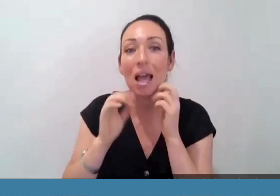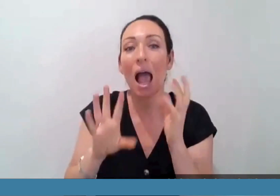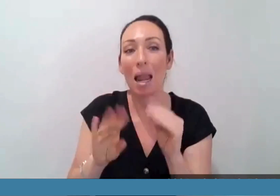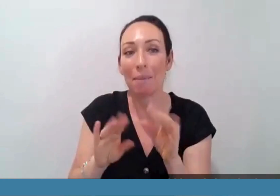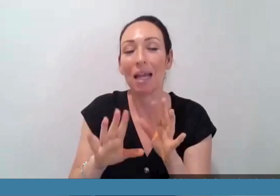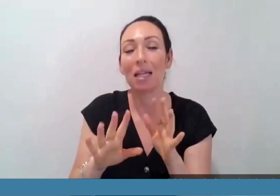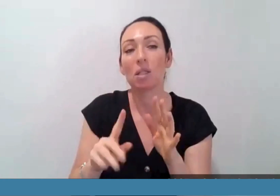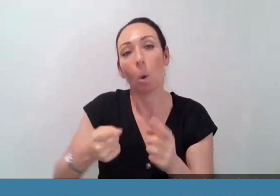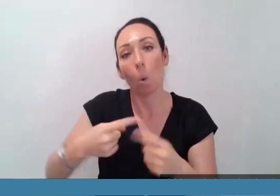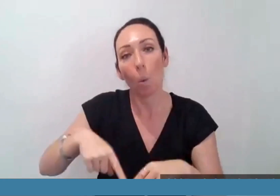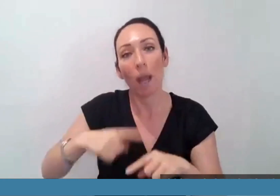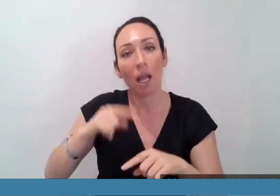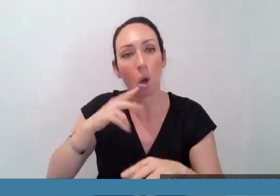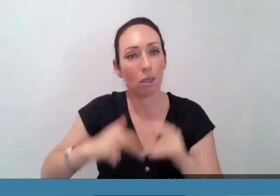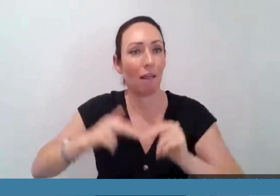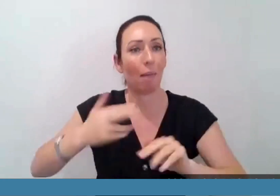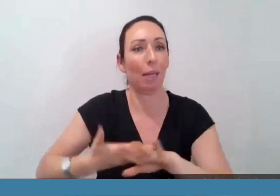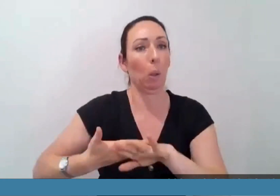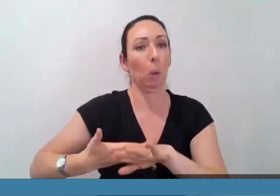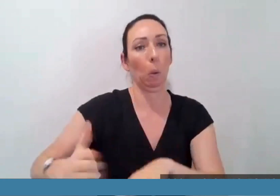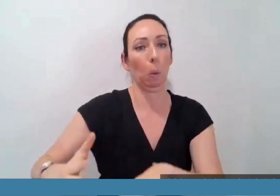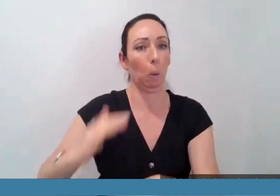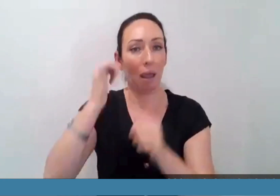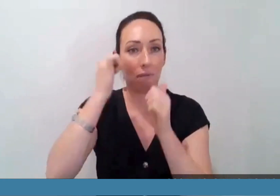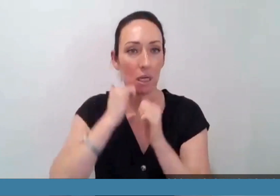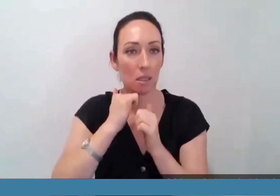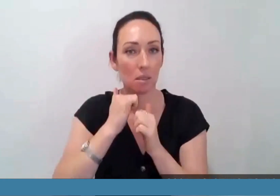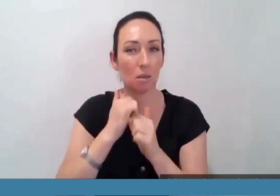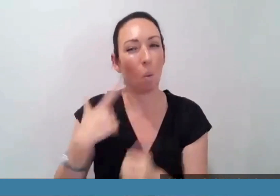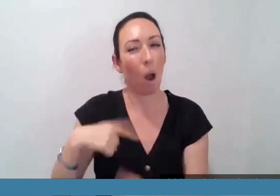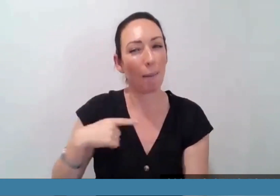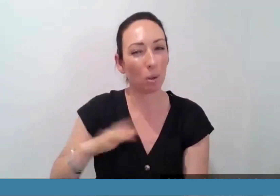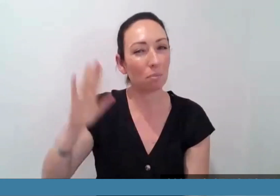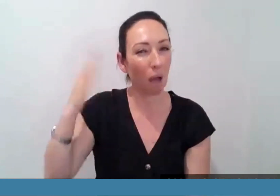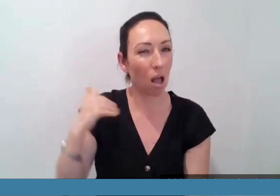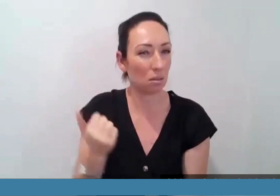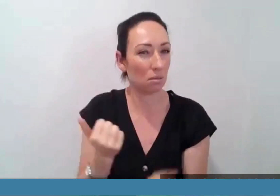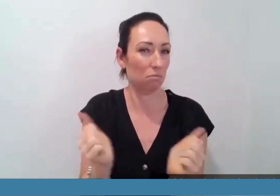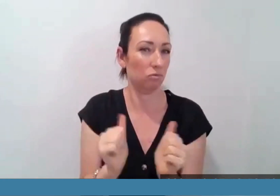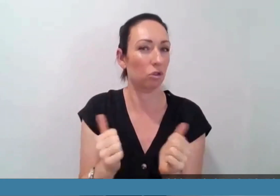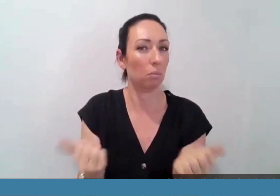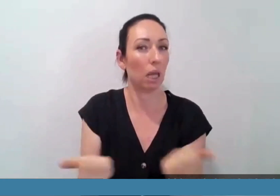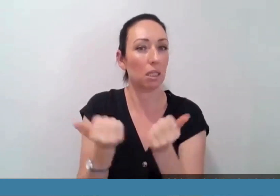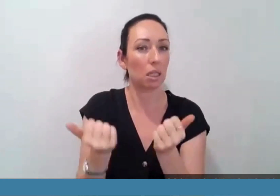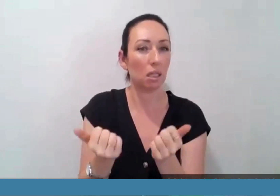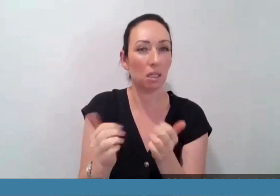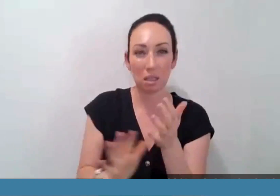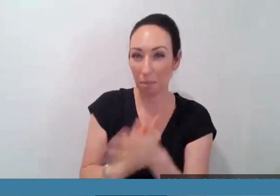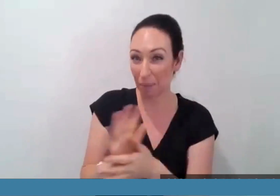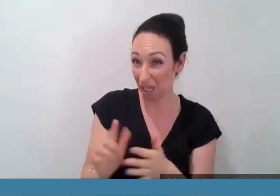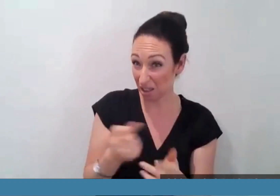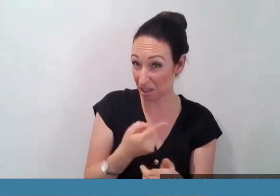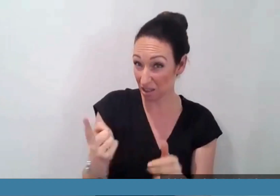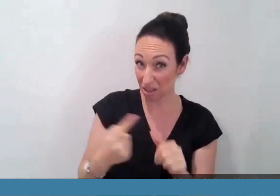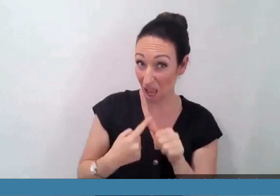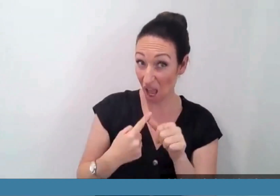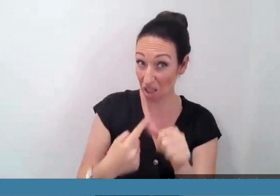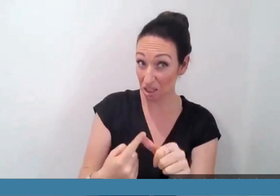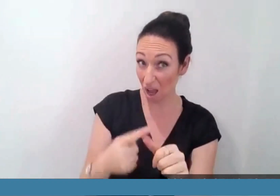well established. Does that address the concern, or would anyone like further